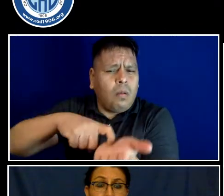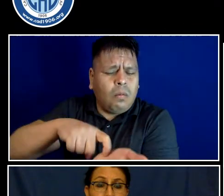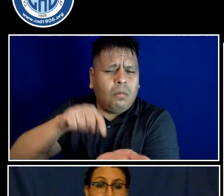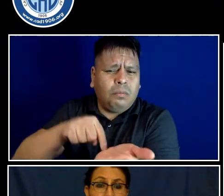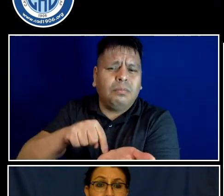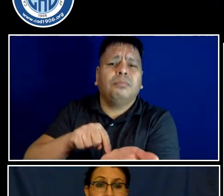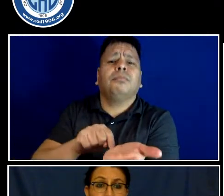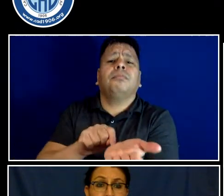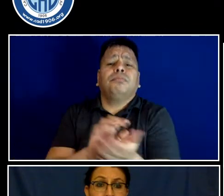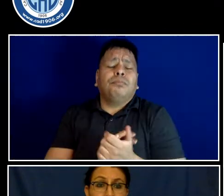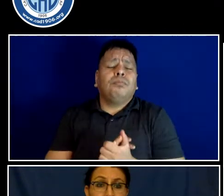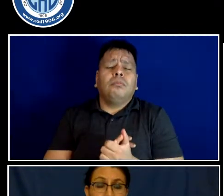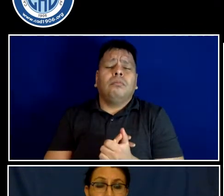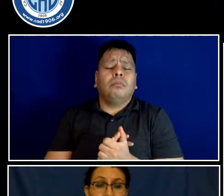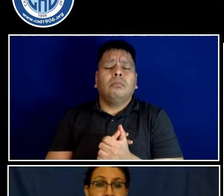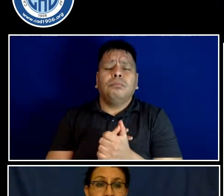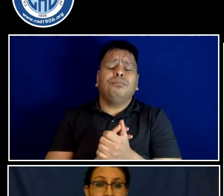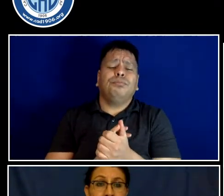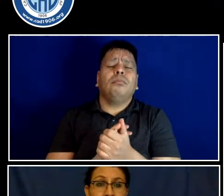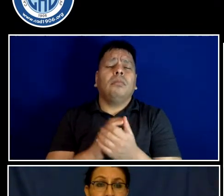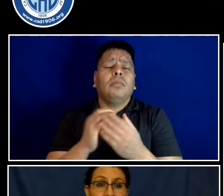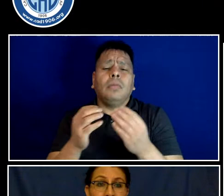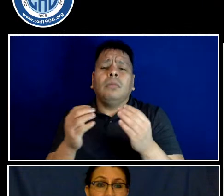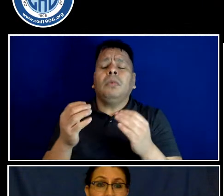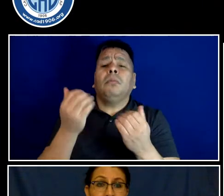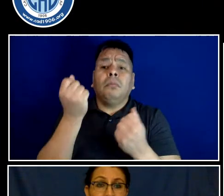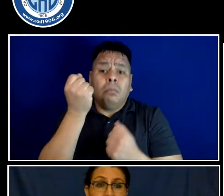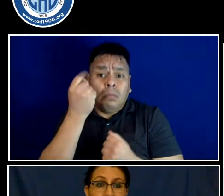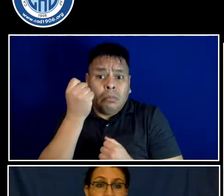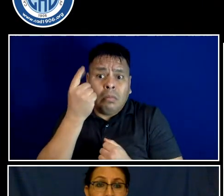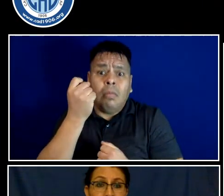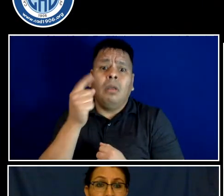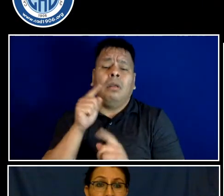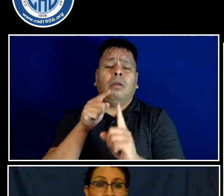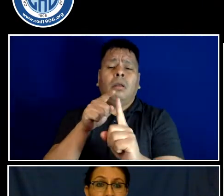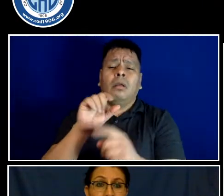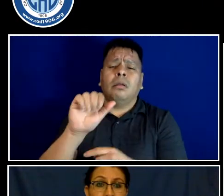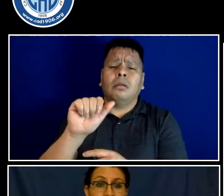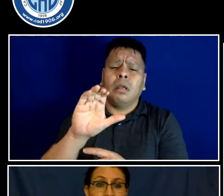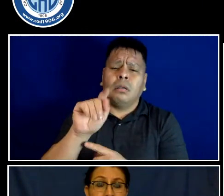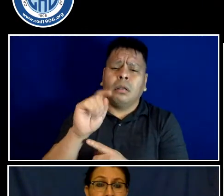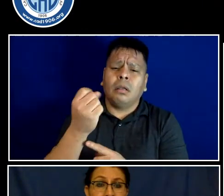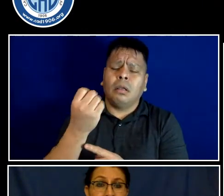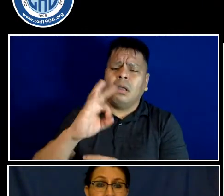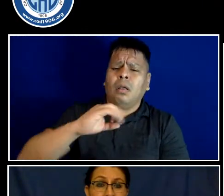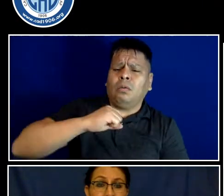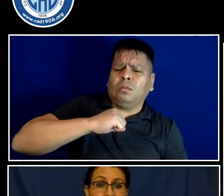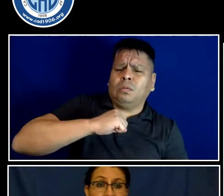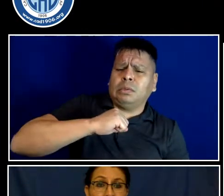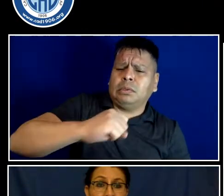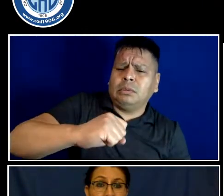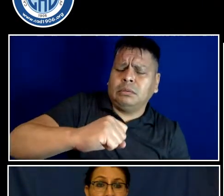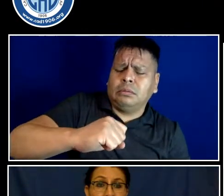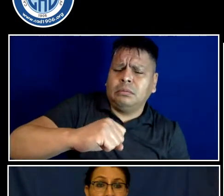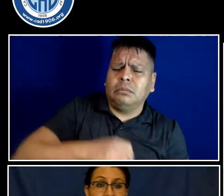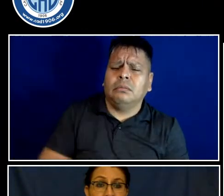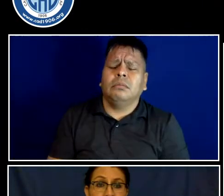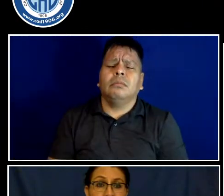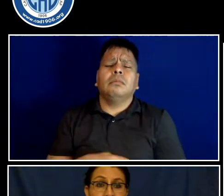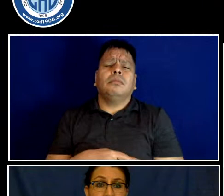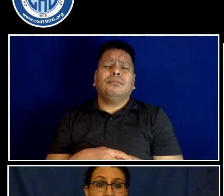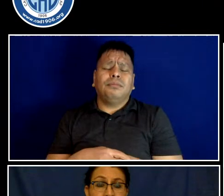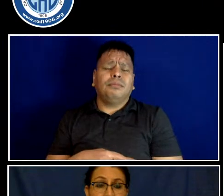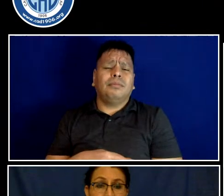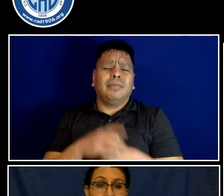And it's not like there's a goal to erase the word Hispanic. It's been in use historically, and we need